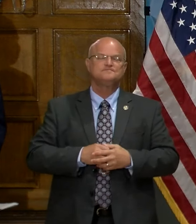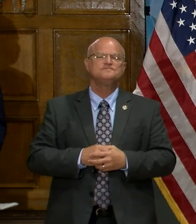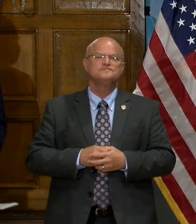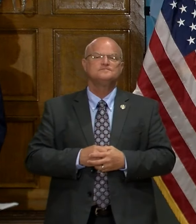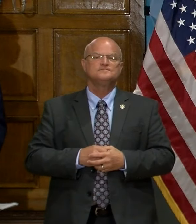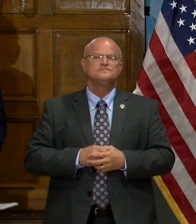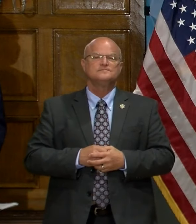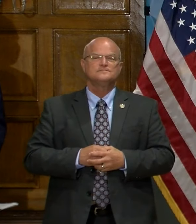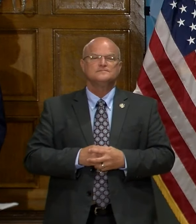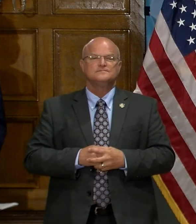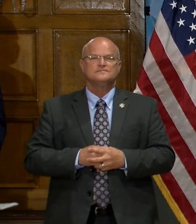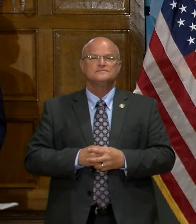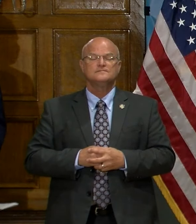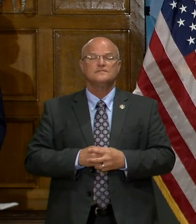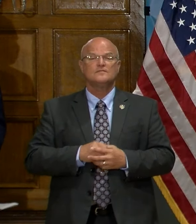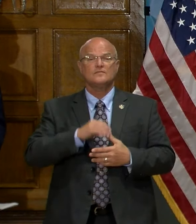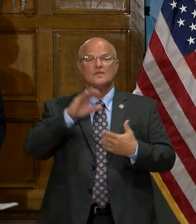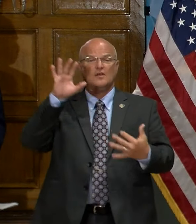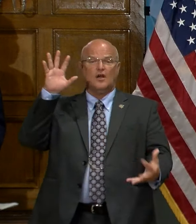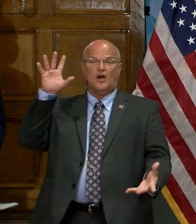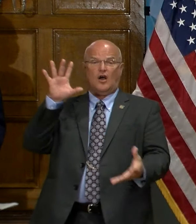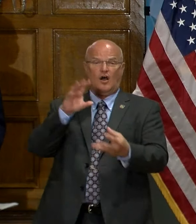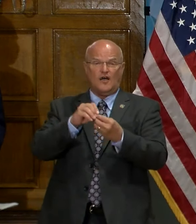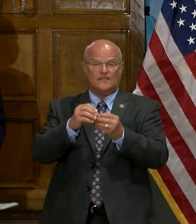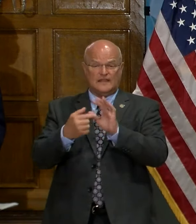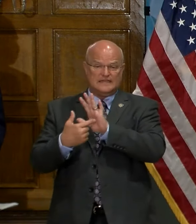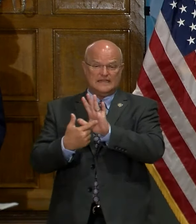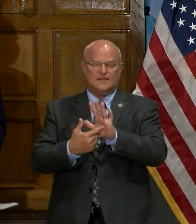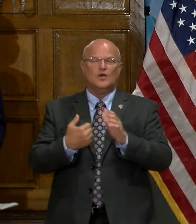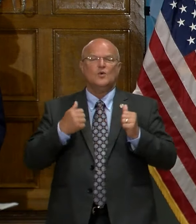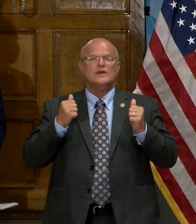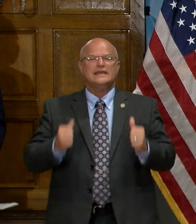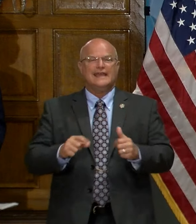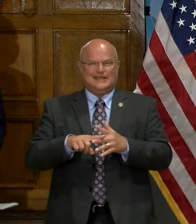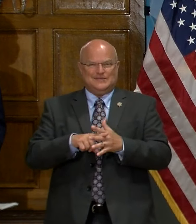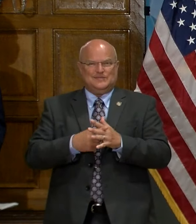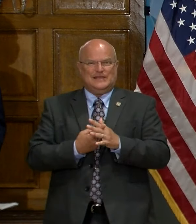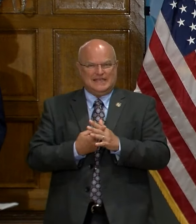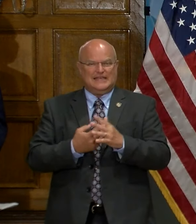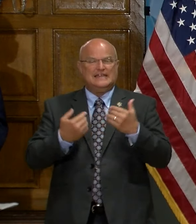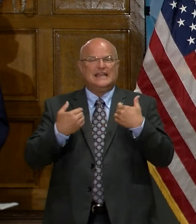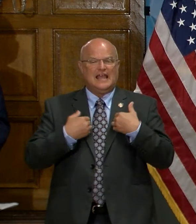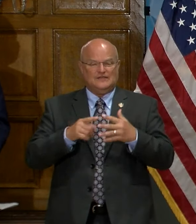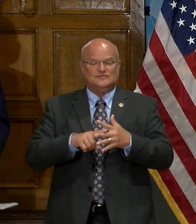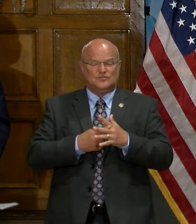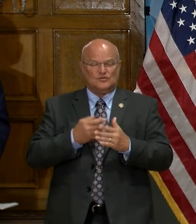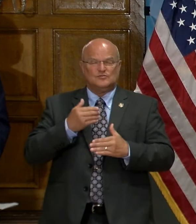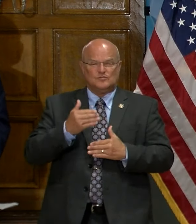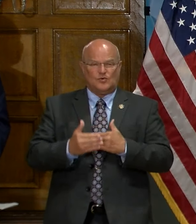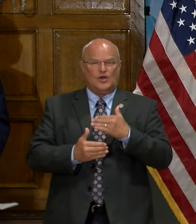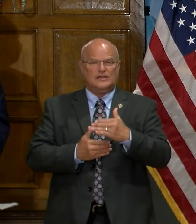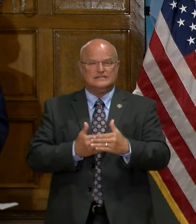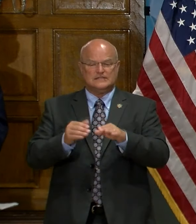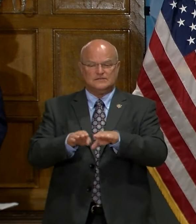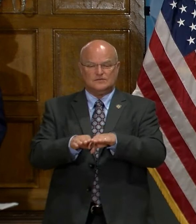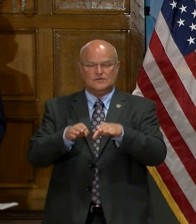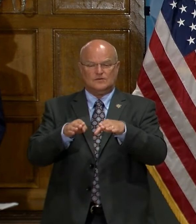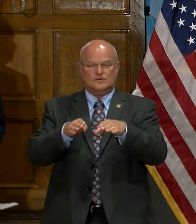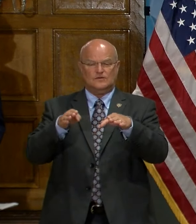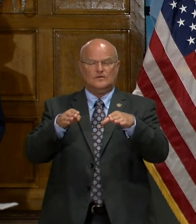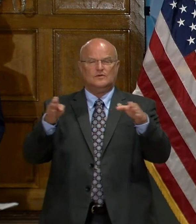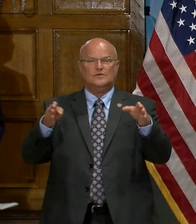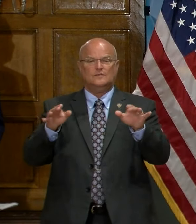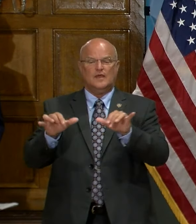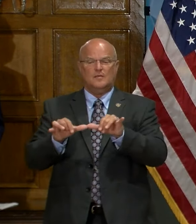folks. And all that indicates that we can begin, as the governor mentioned, to start the process of reopening in